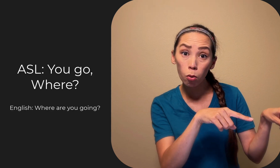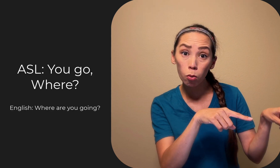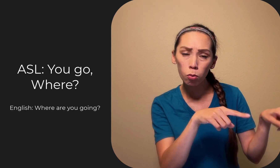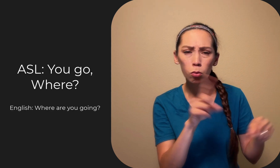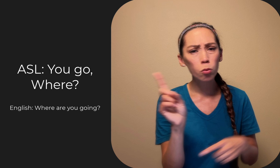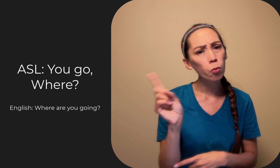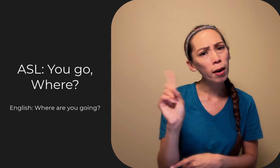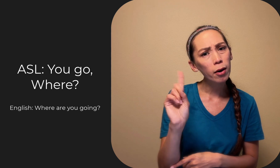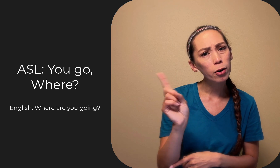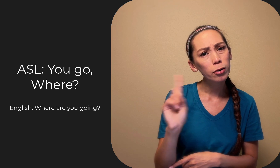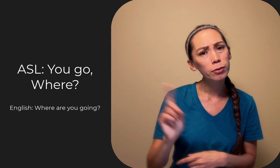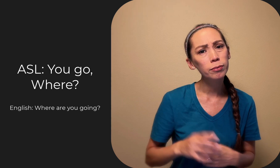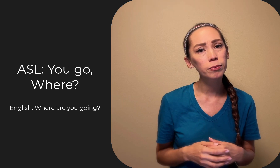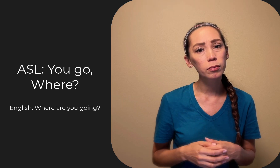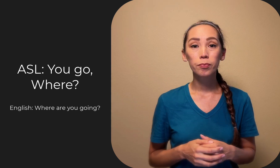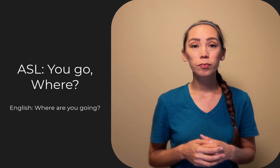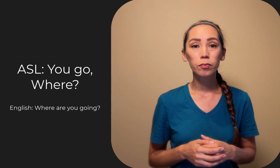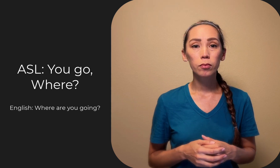You go where?